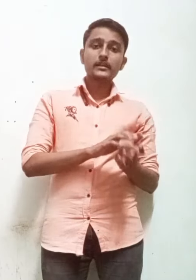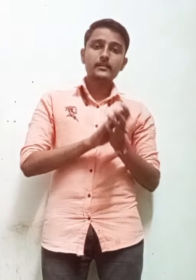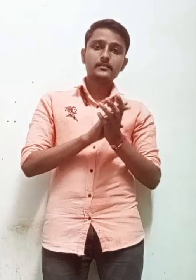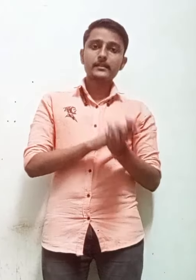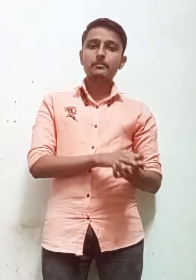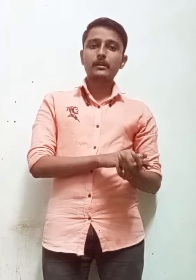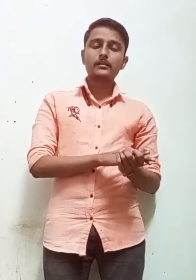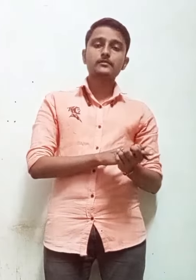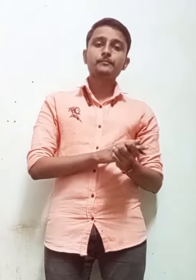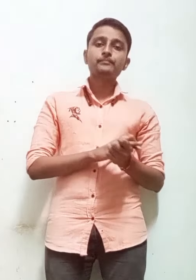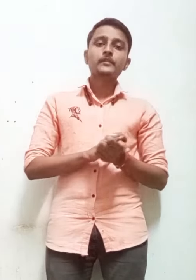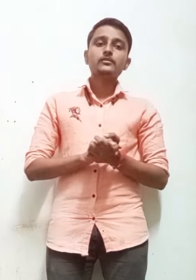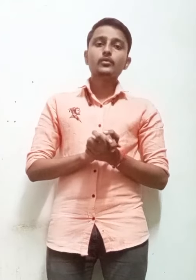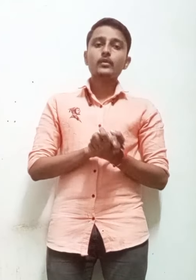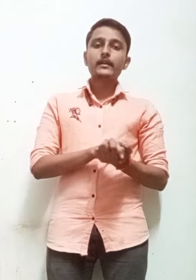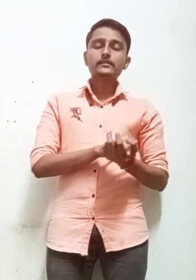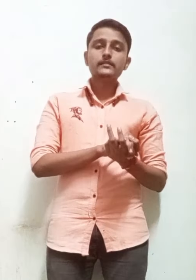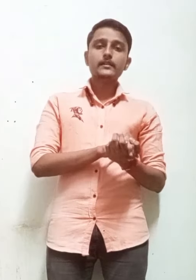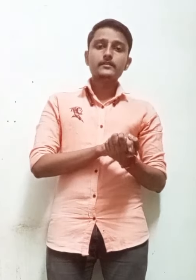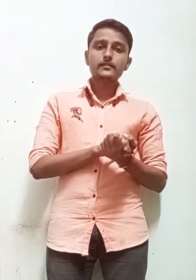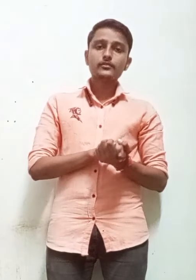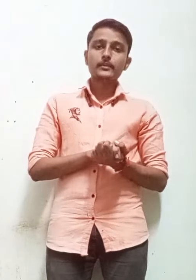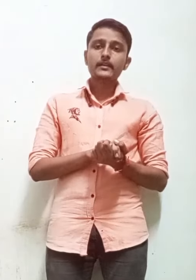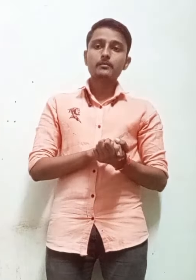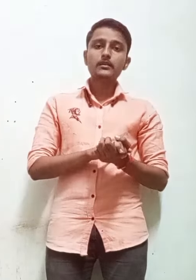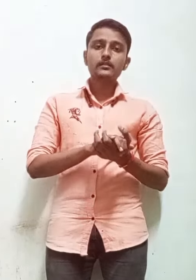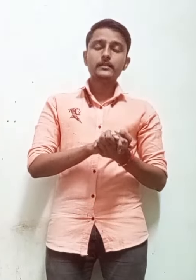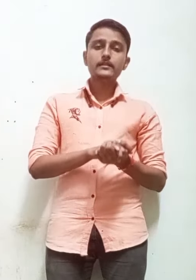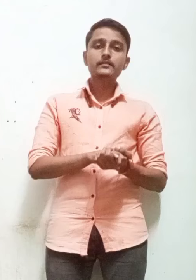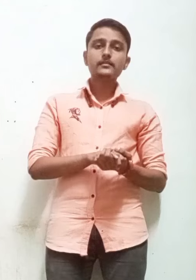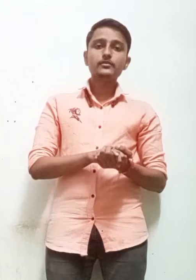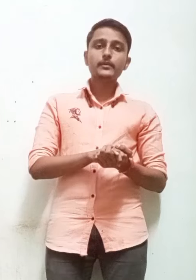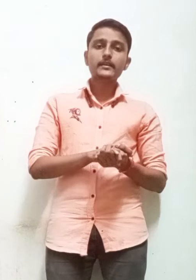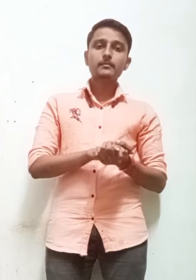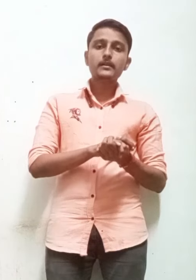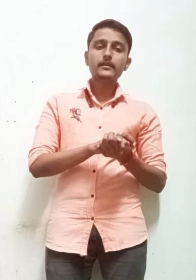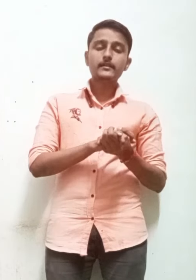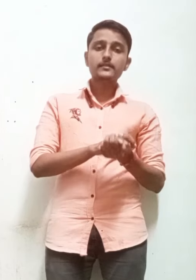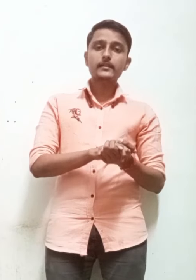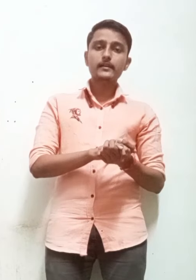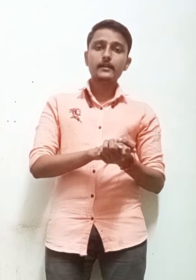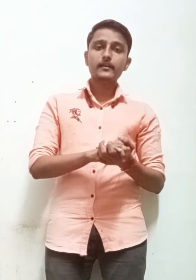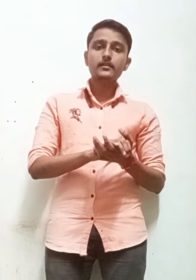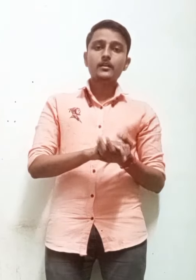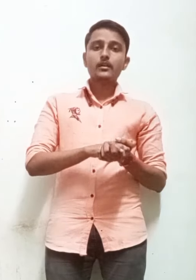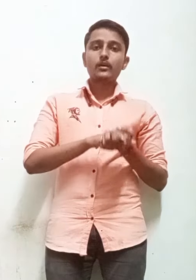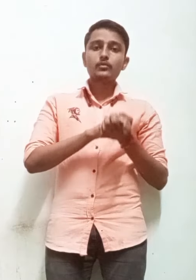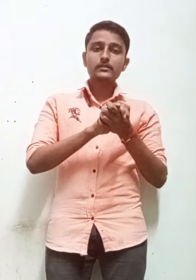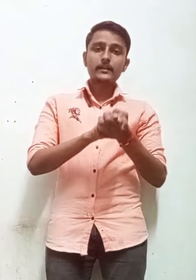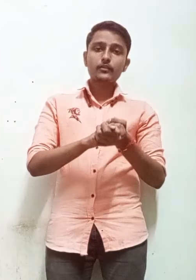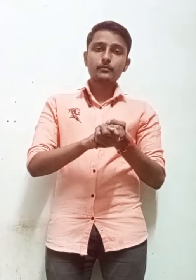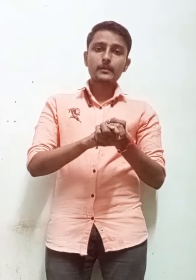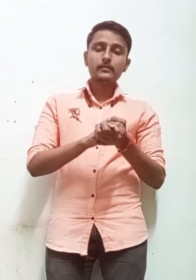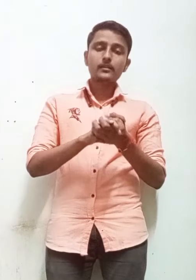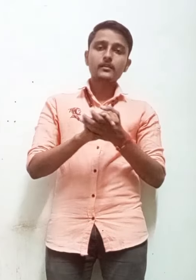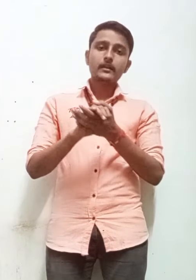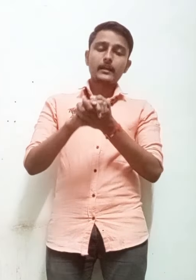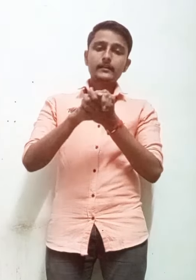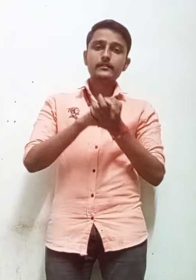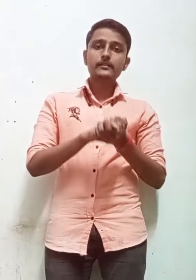are in the same class. So next is a instance variable. The instance variable is a declared outside of a method and inside